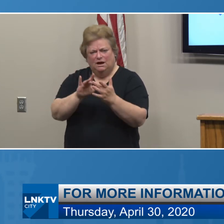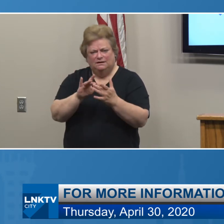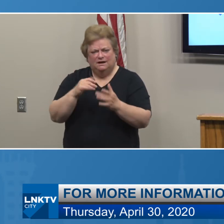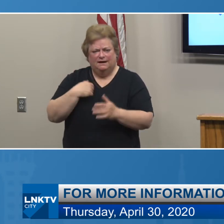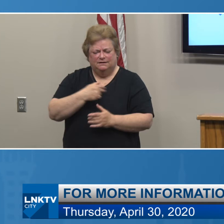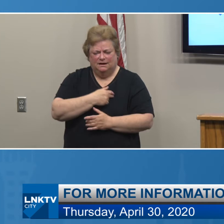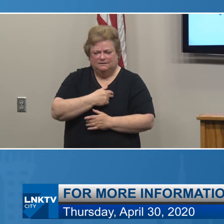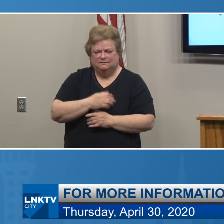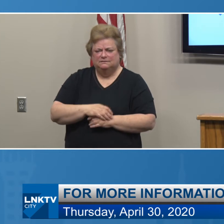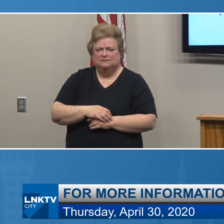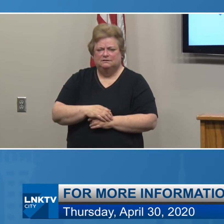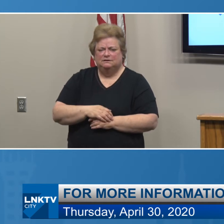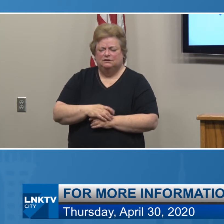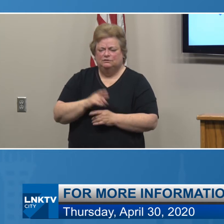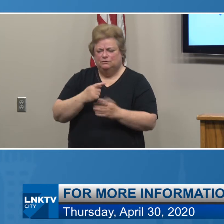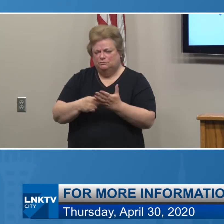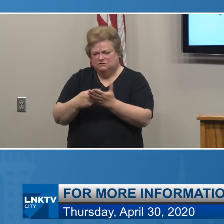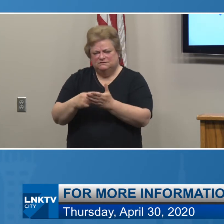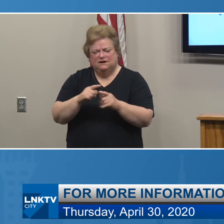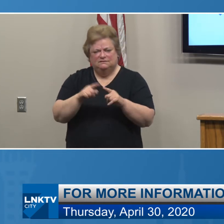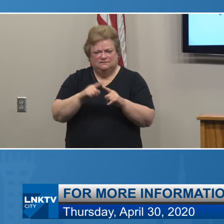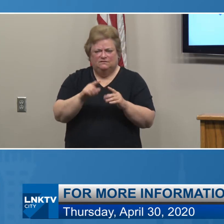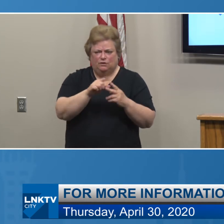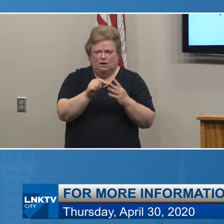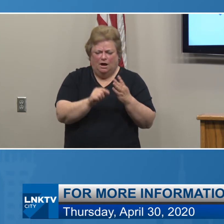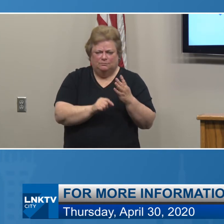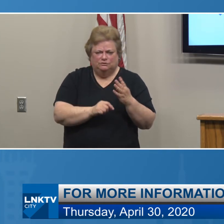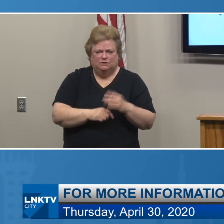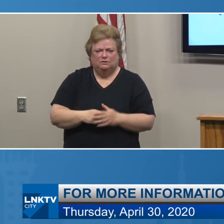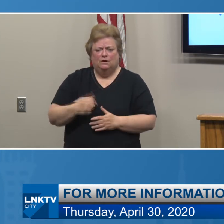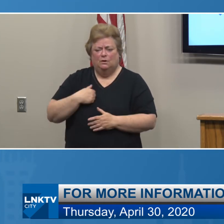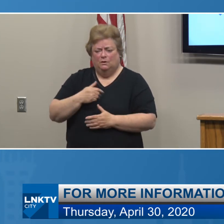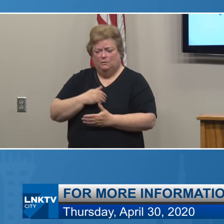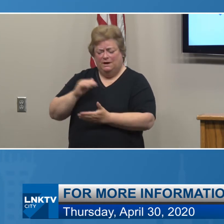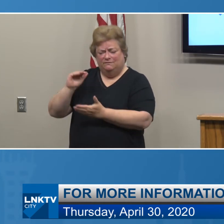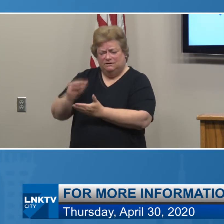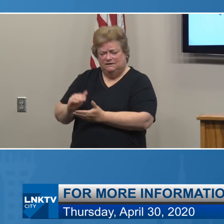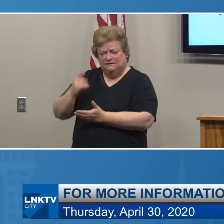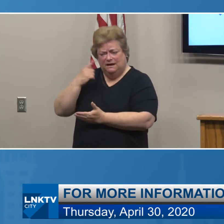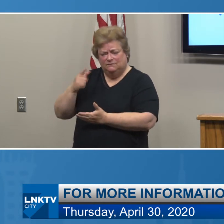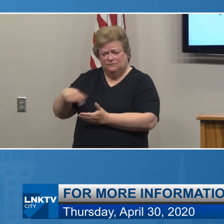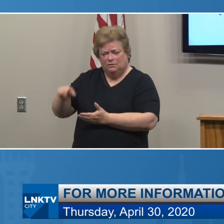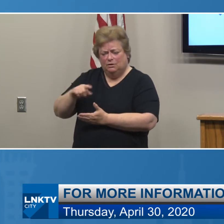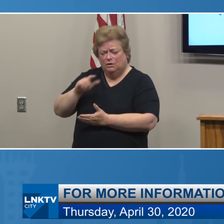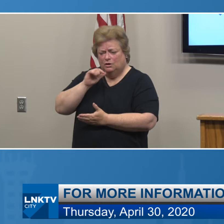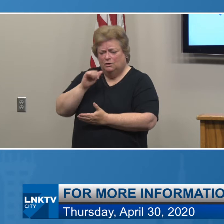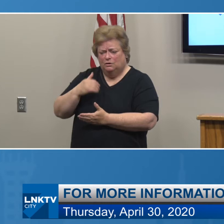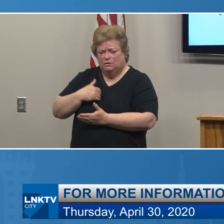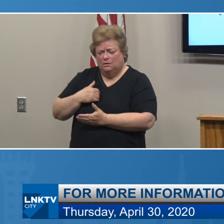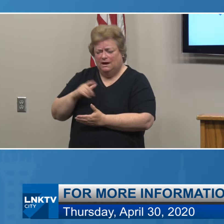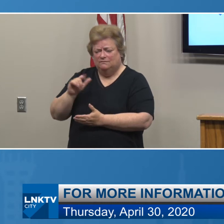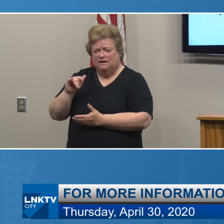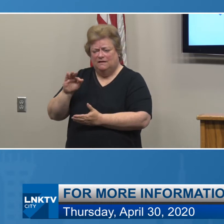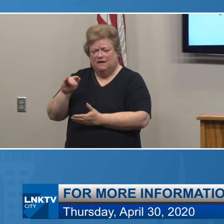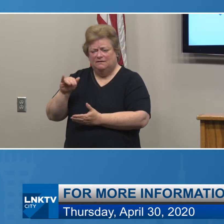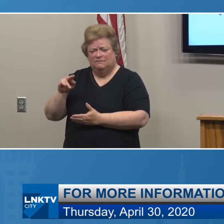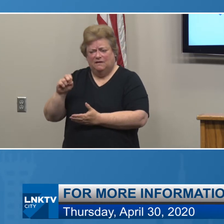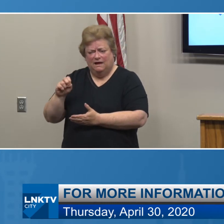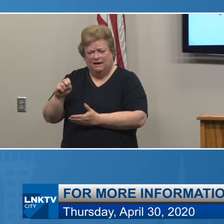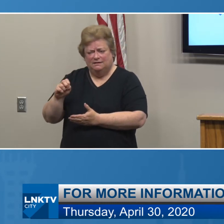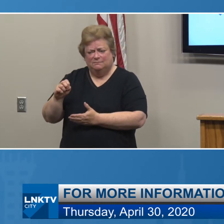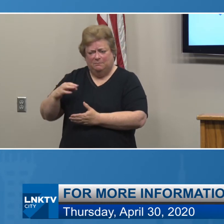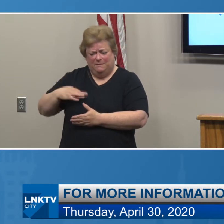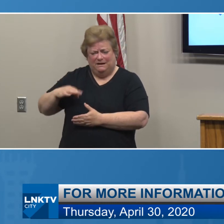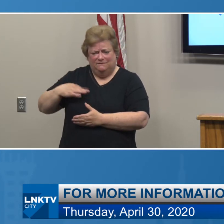to discuss some options. We're also offering discounts to customers that qualify for Lifeline benefits, and those benefits